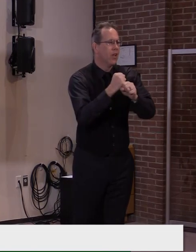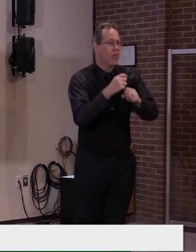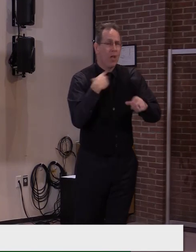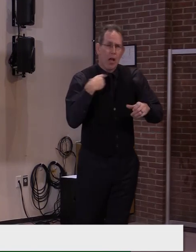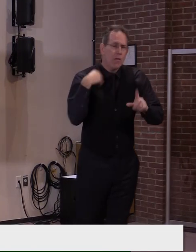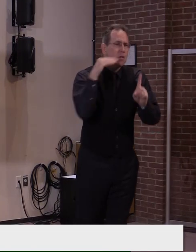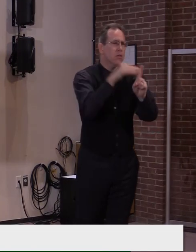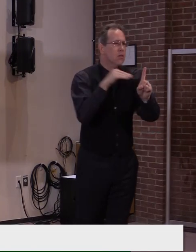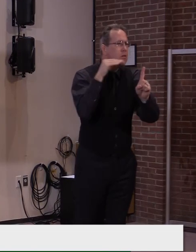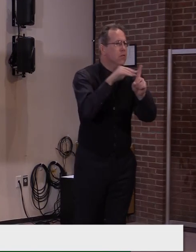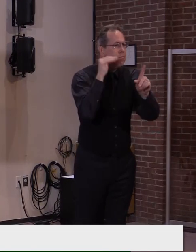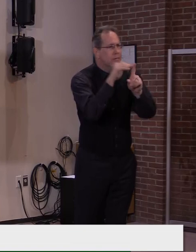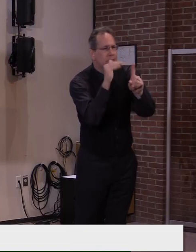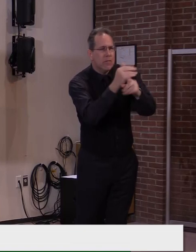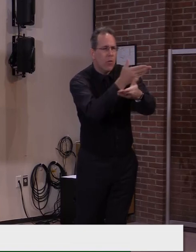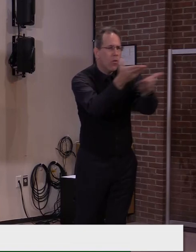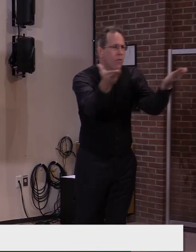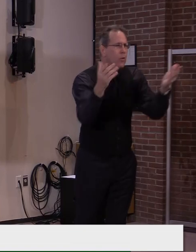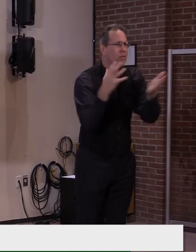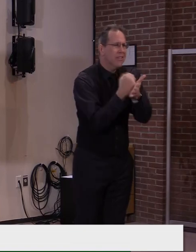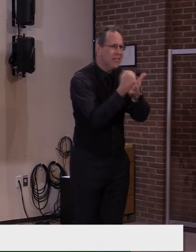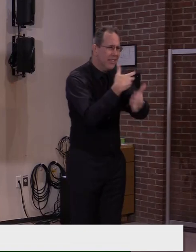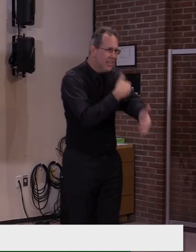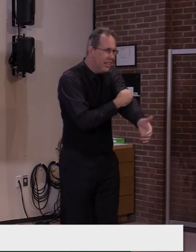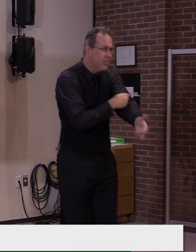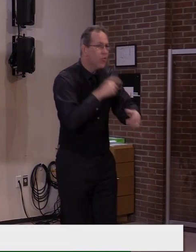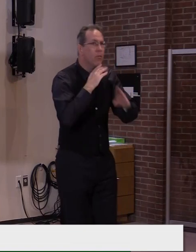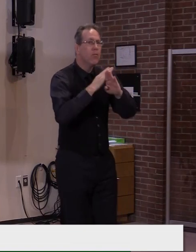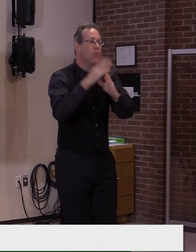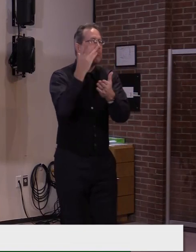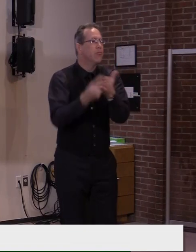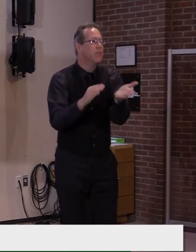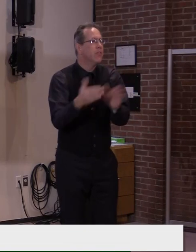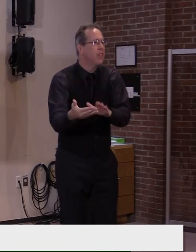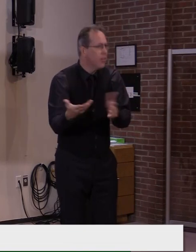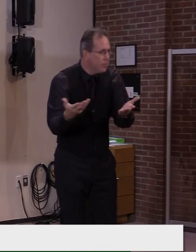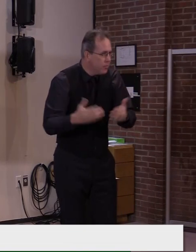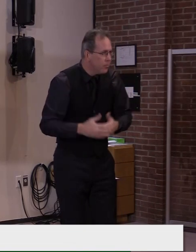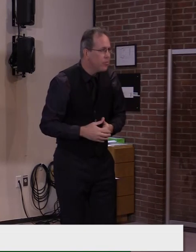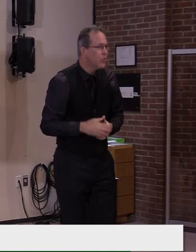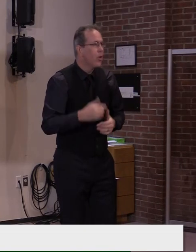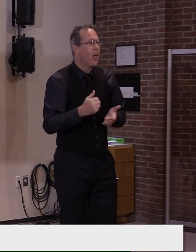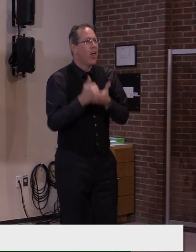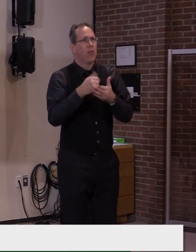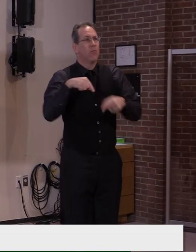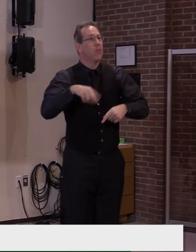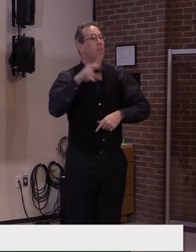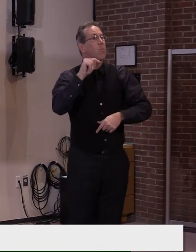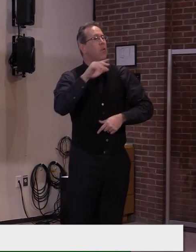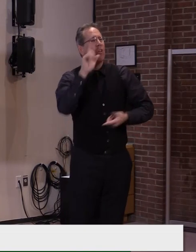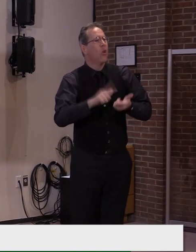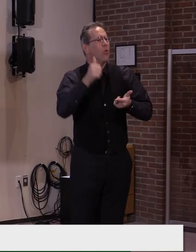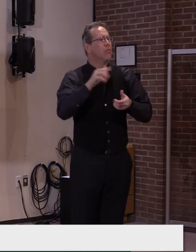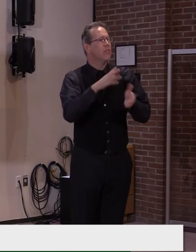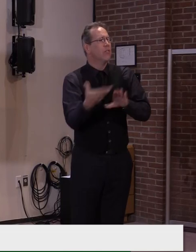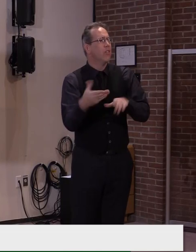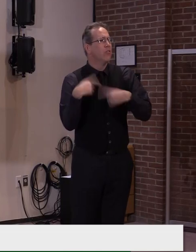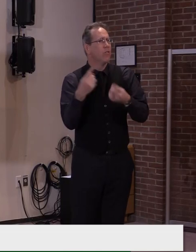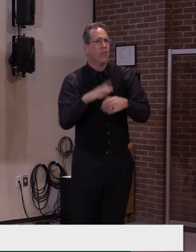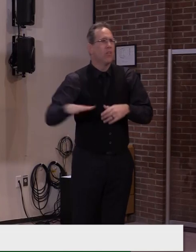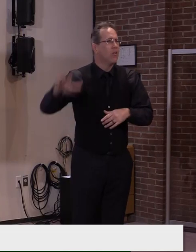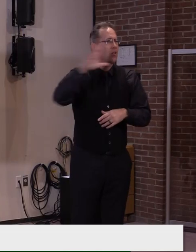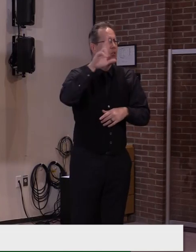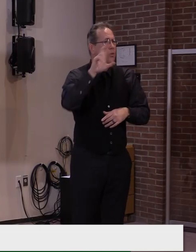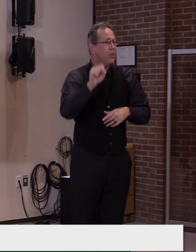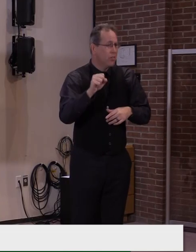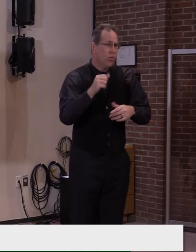death with the lowest per capita COVID death rate in the country. I am so proud of how our workforce responded